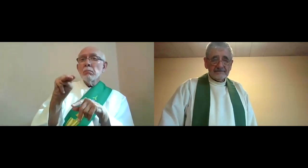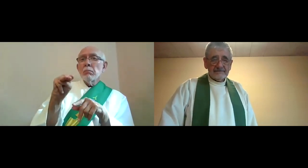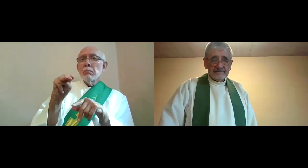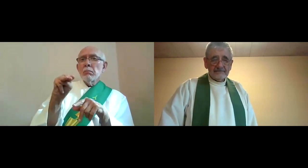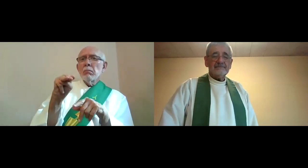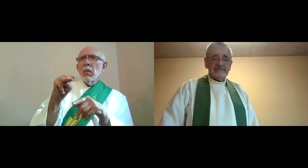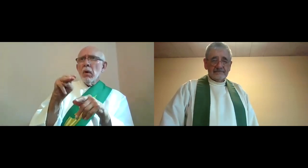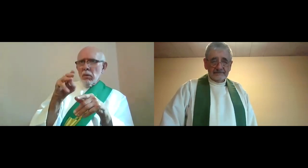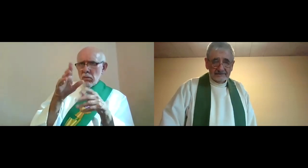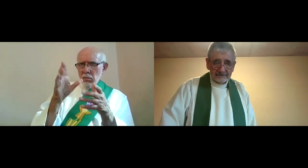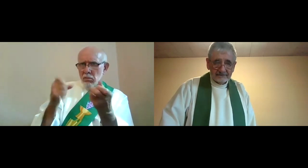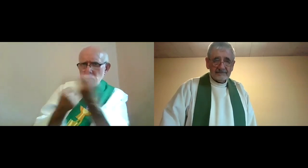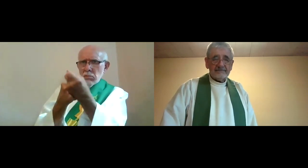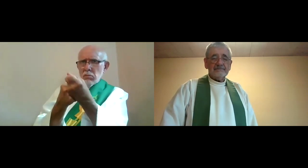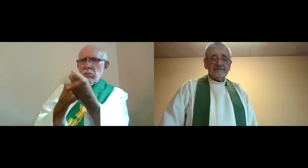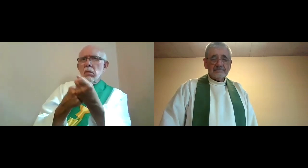Black Lives Matter,